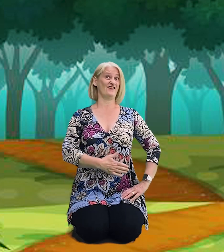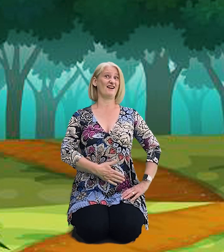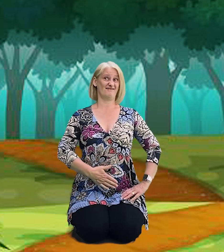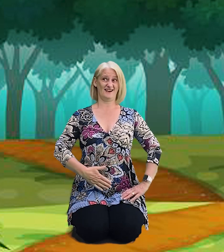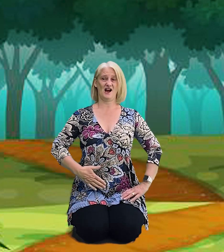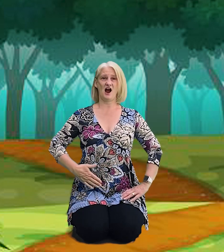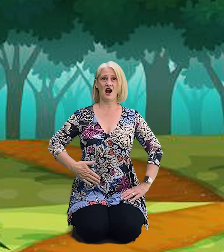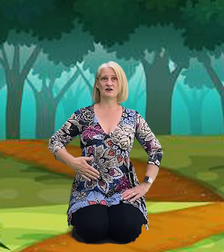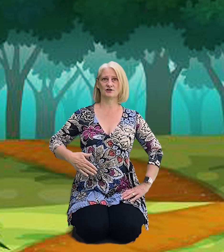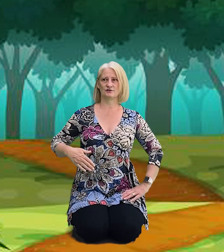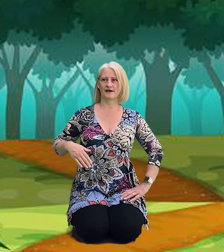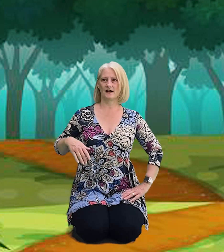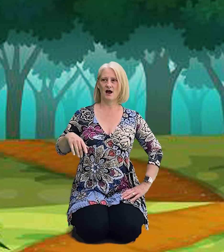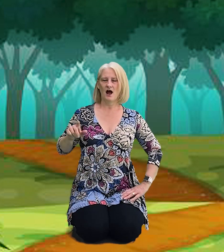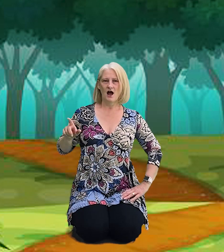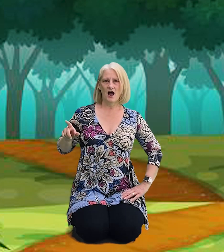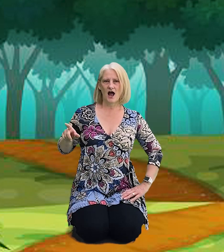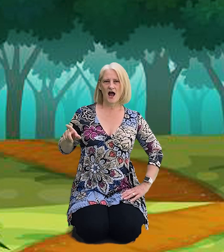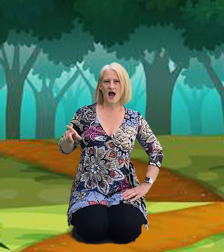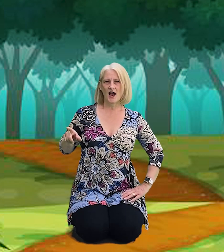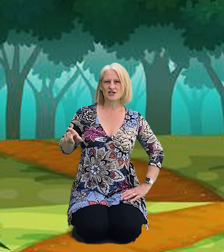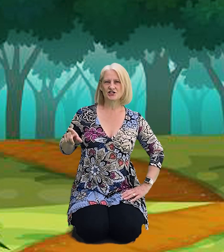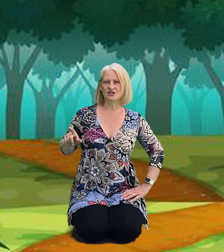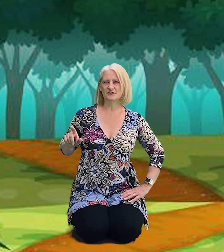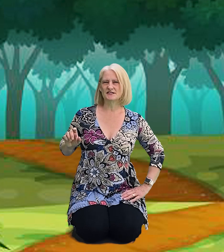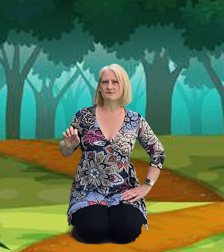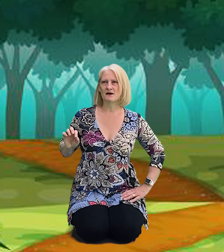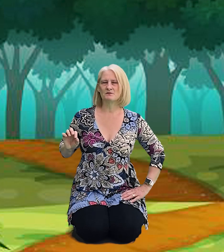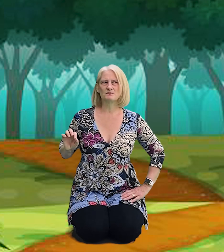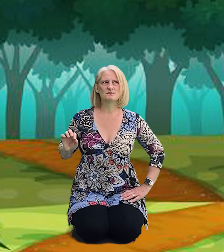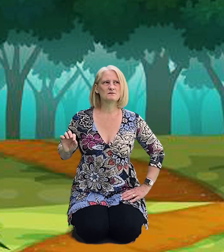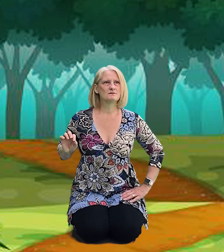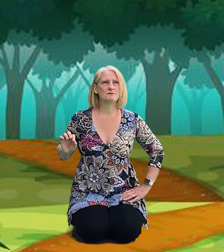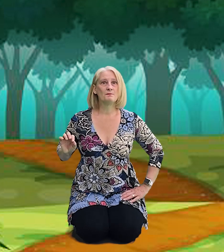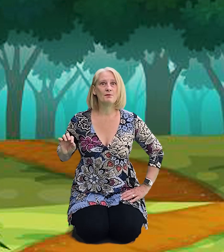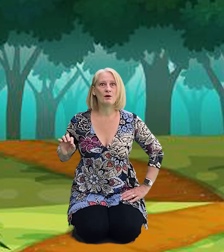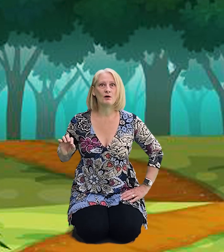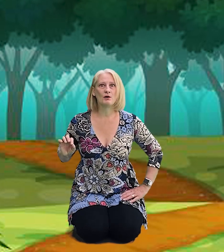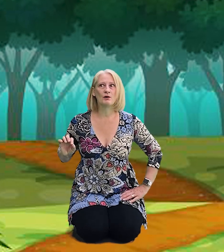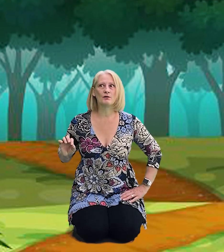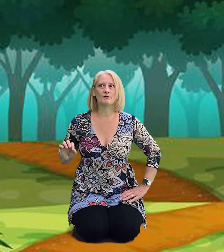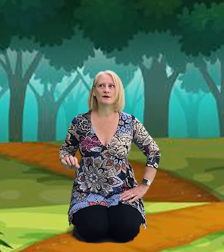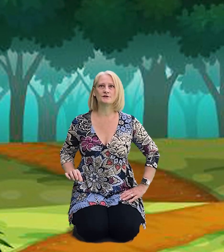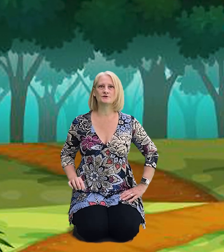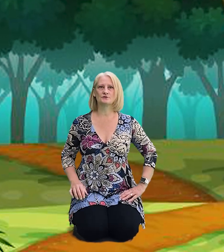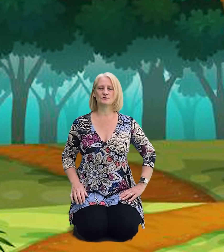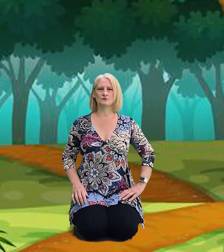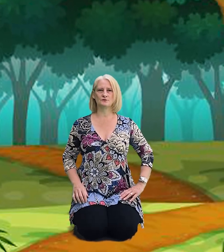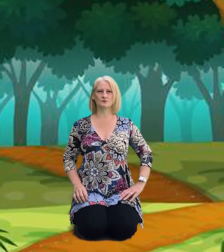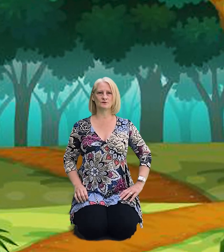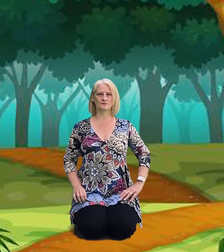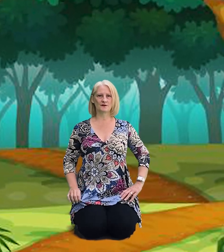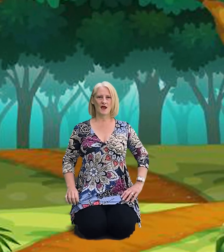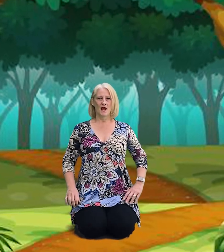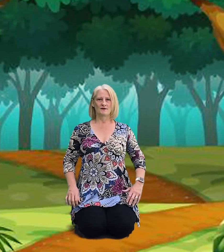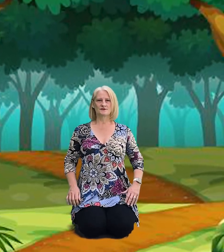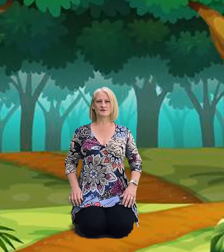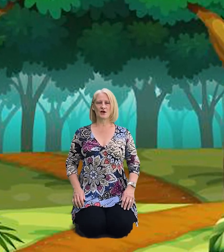very hungry. Oh, she could smell porridge. Oh. So,